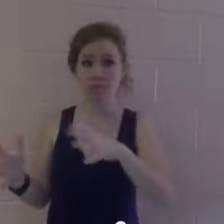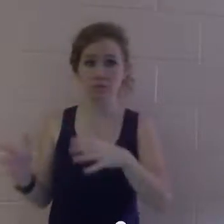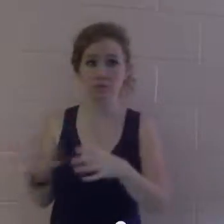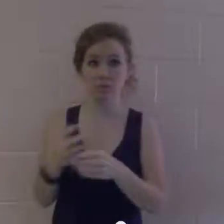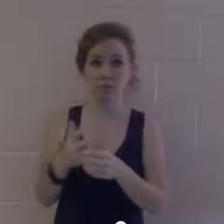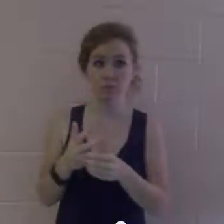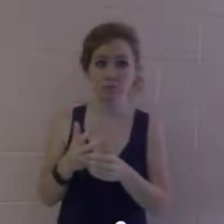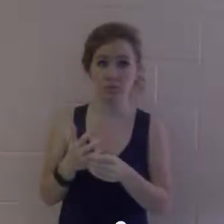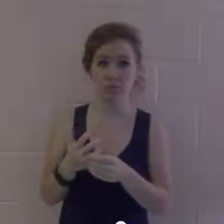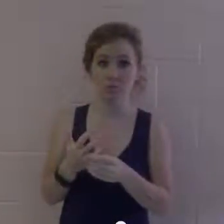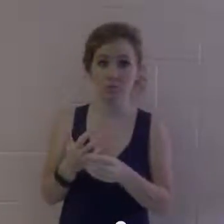She made this cave.